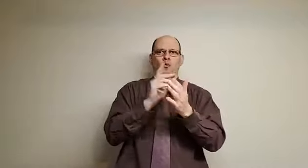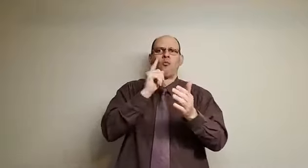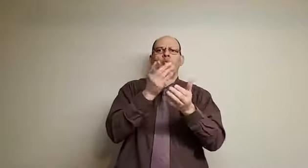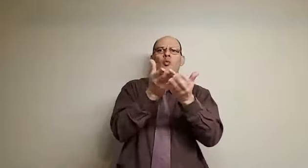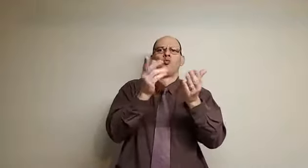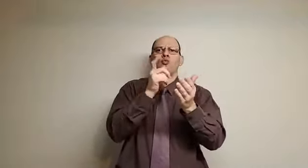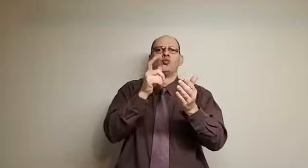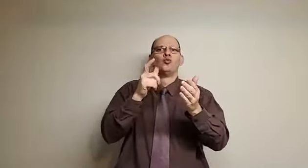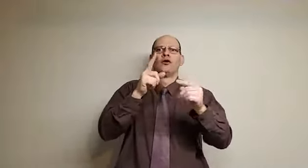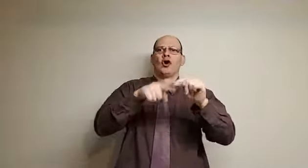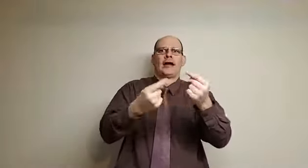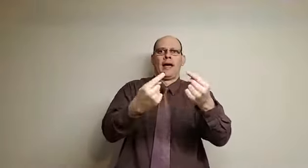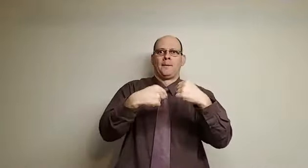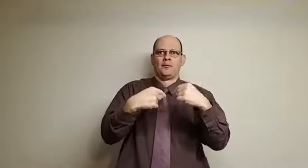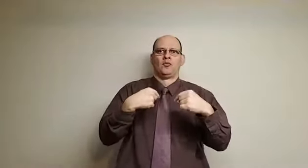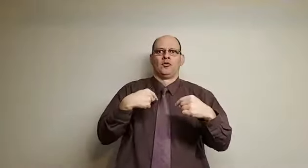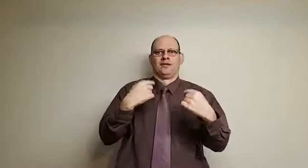pray this morning for the anointing